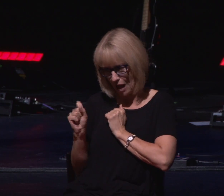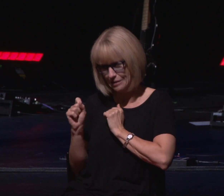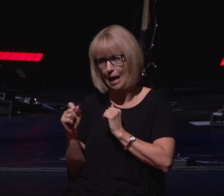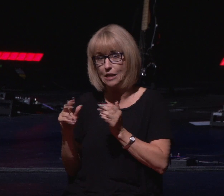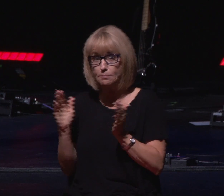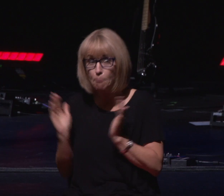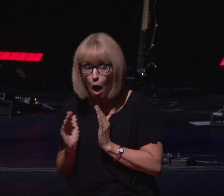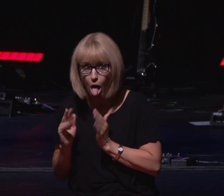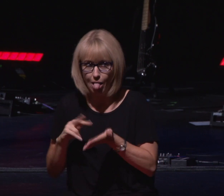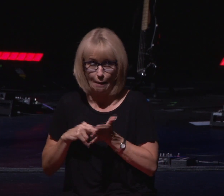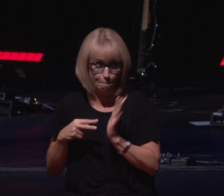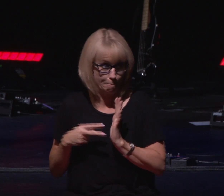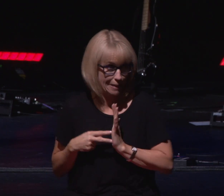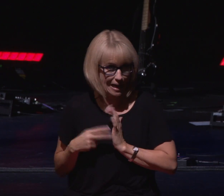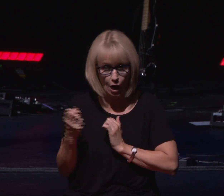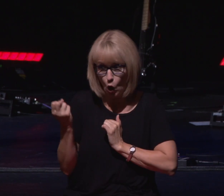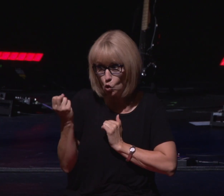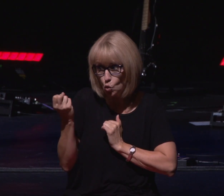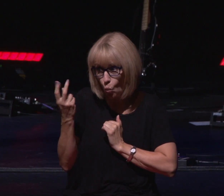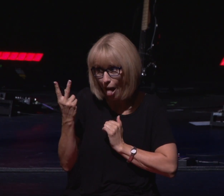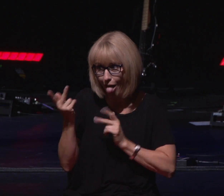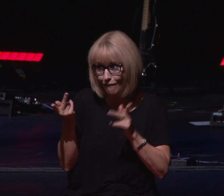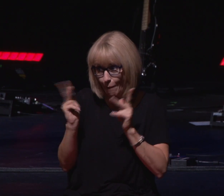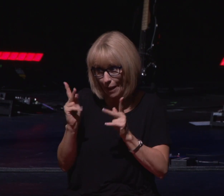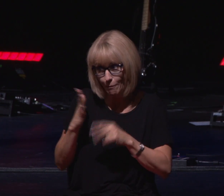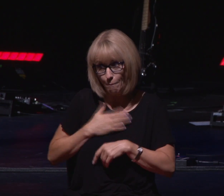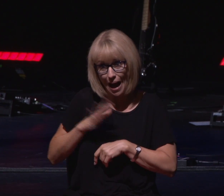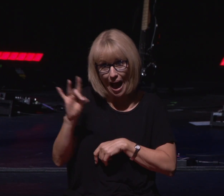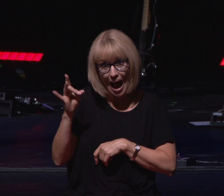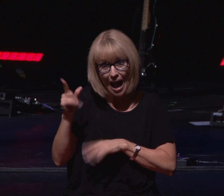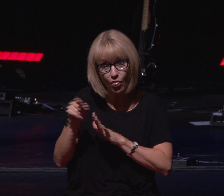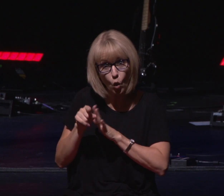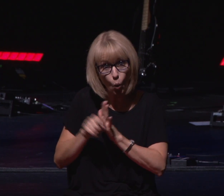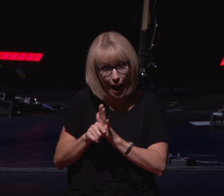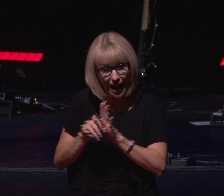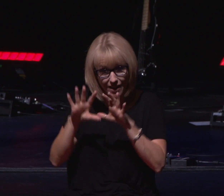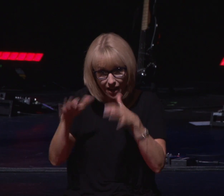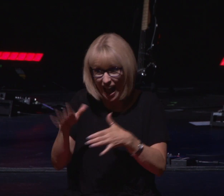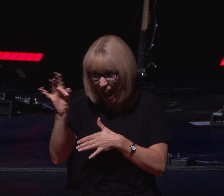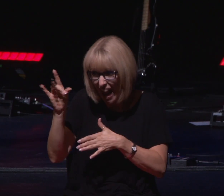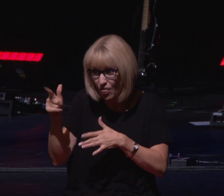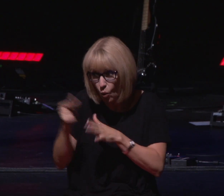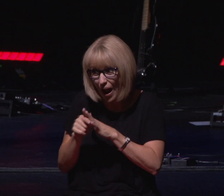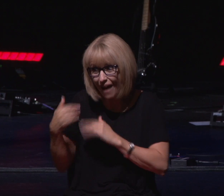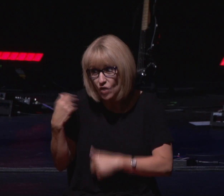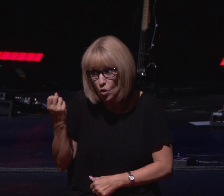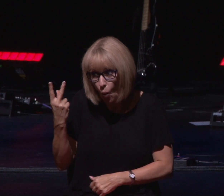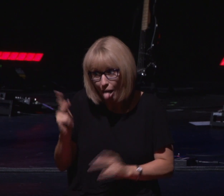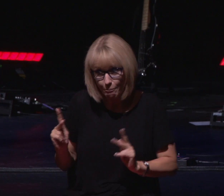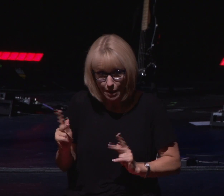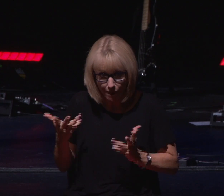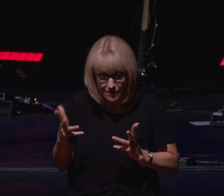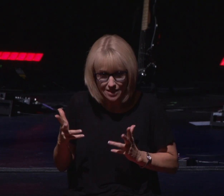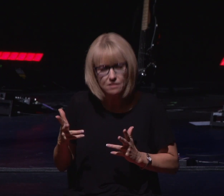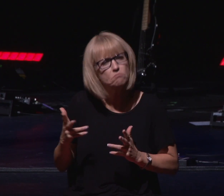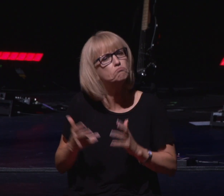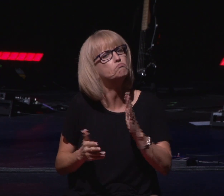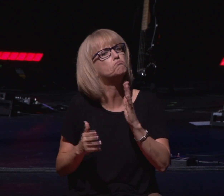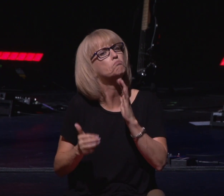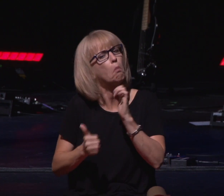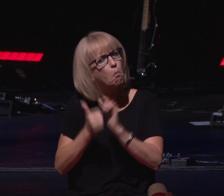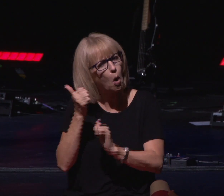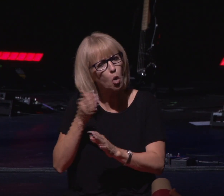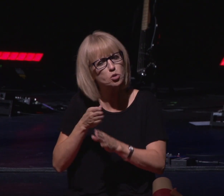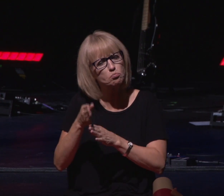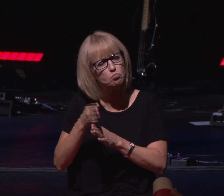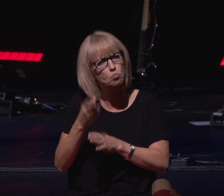Small, I mean, we had 12 people in my eighth grade class. That's pretty small. Yeah, so it was predominantly white, I would